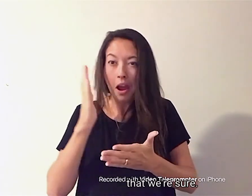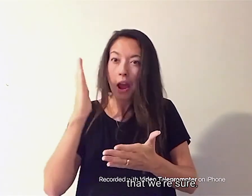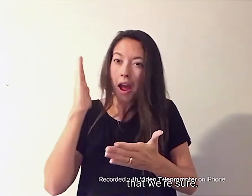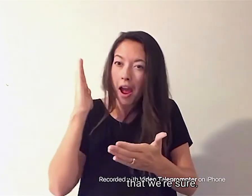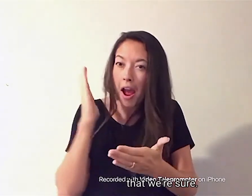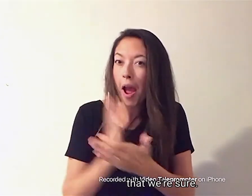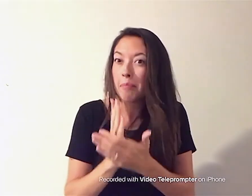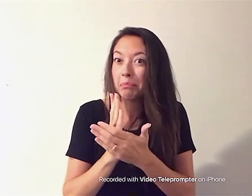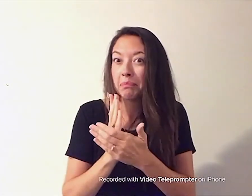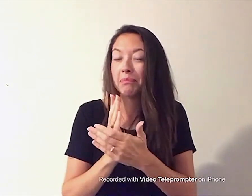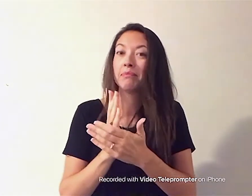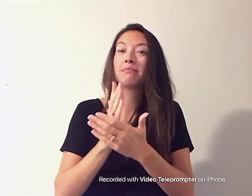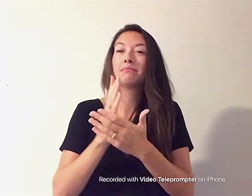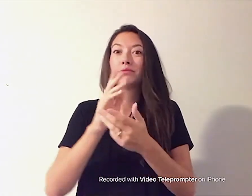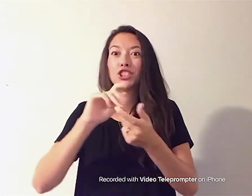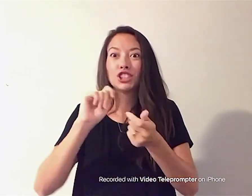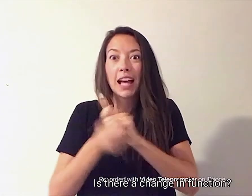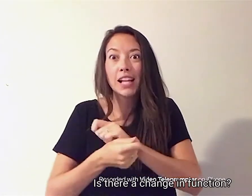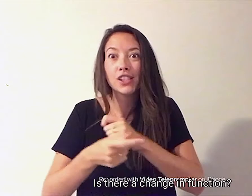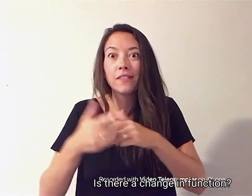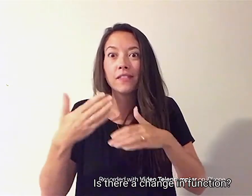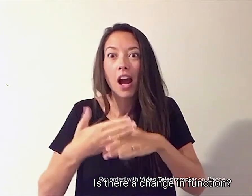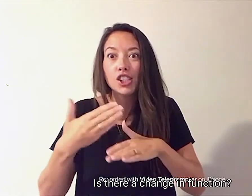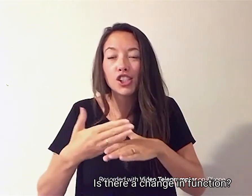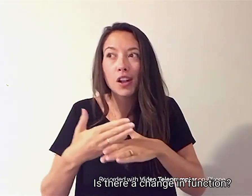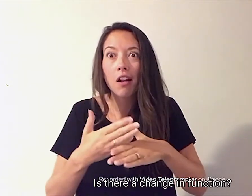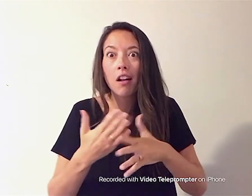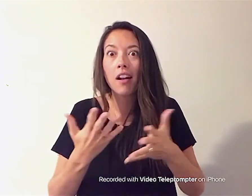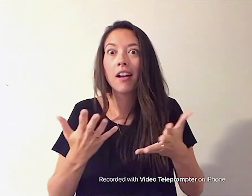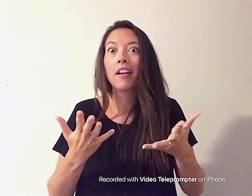we're sure, is there a change in function?